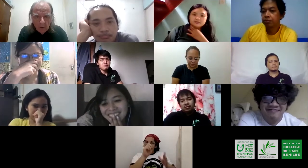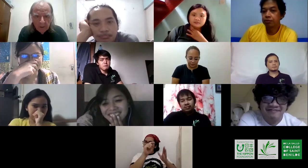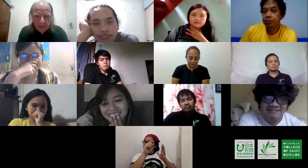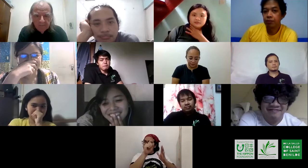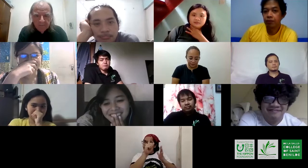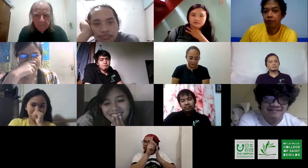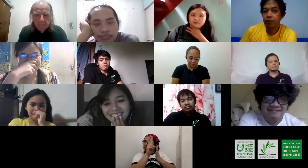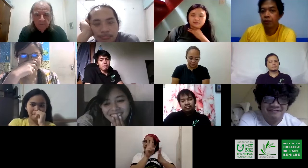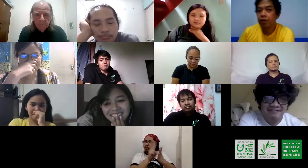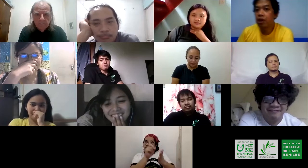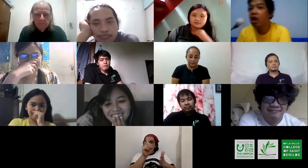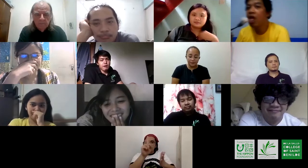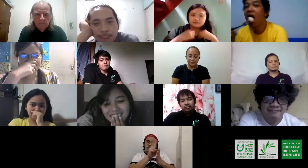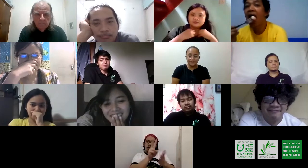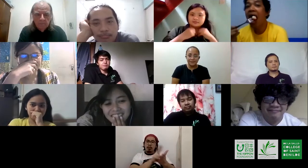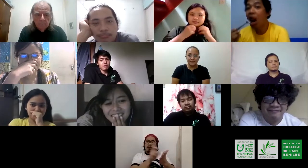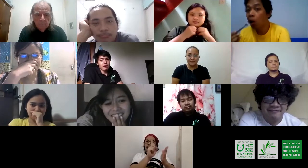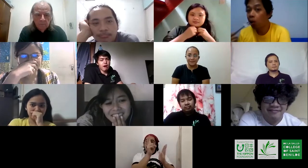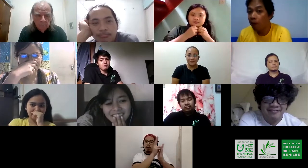Okay.